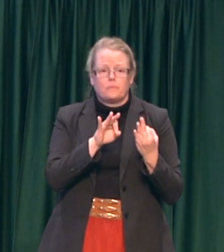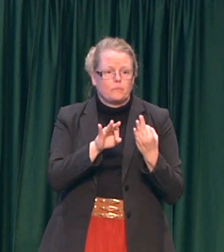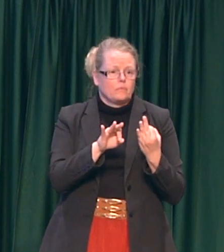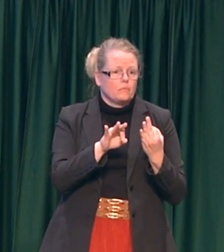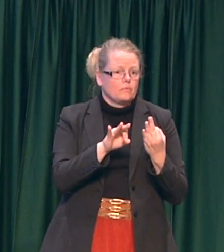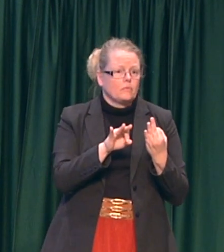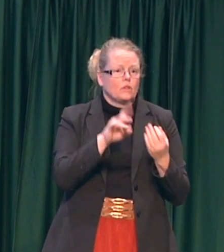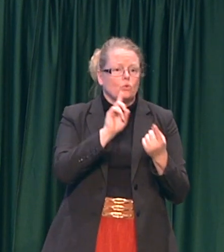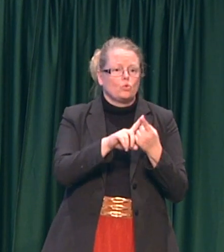feedback.